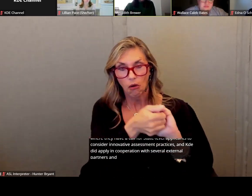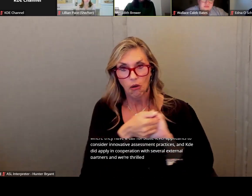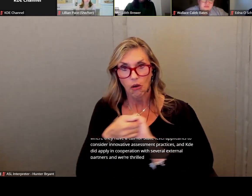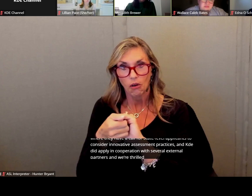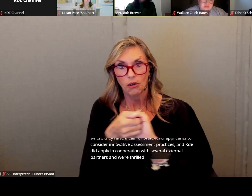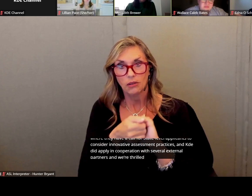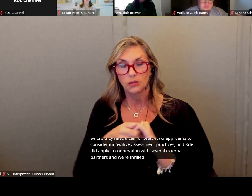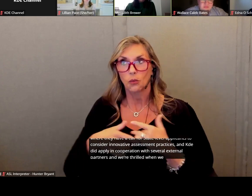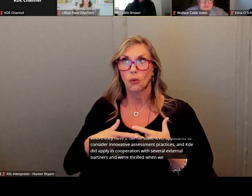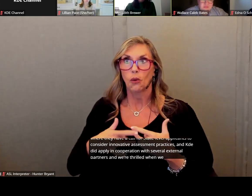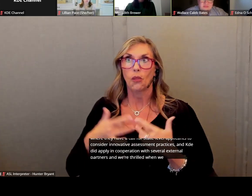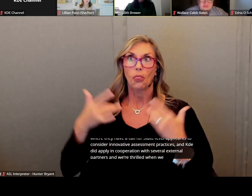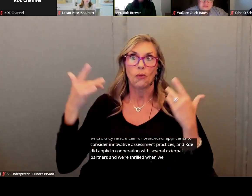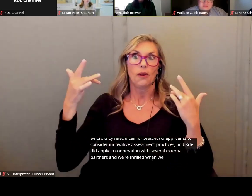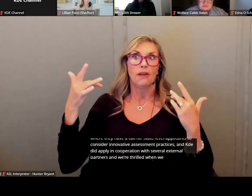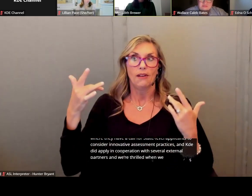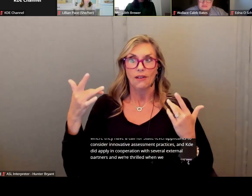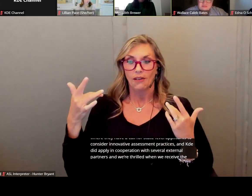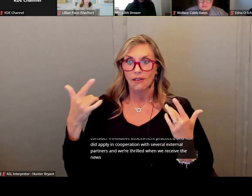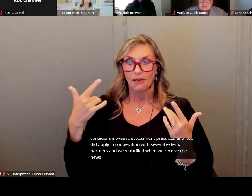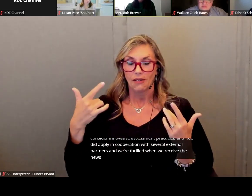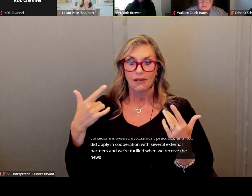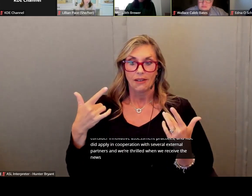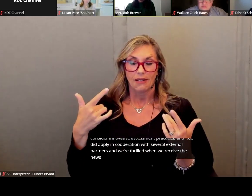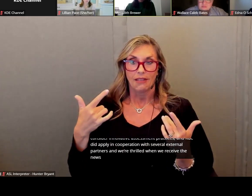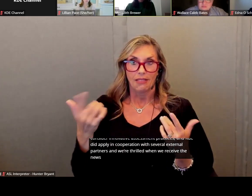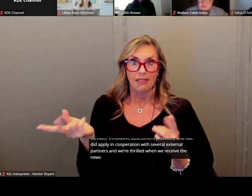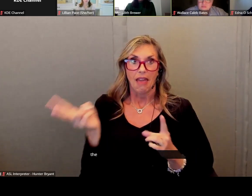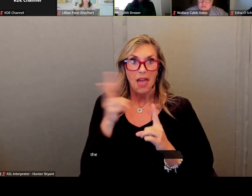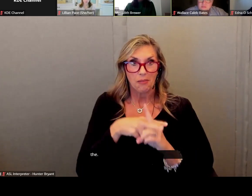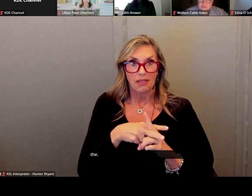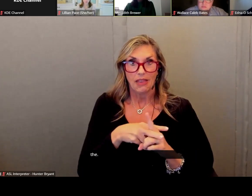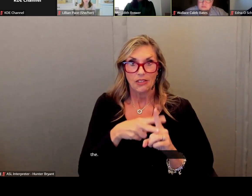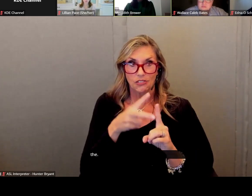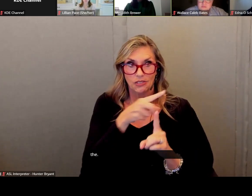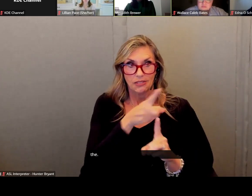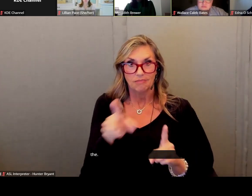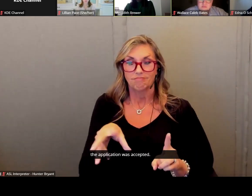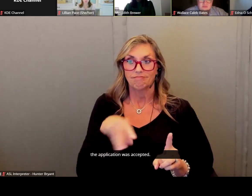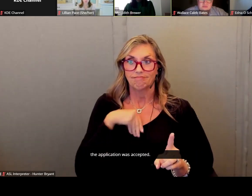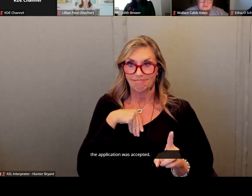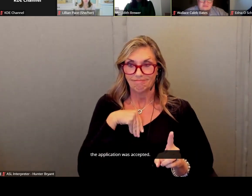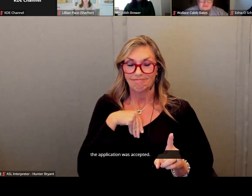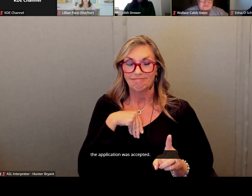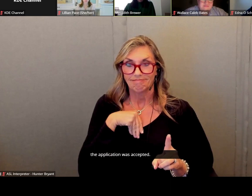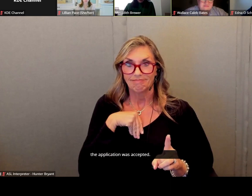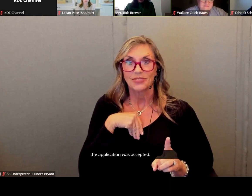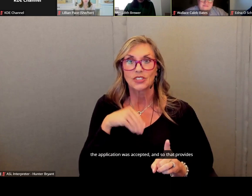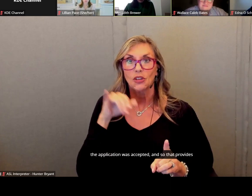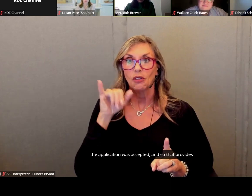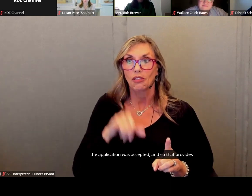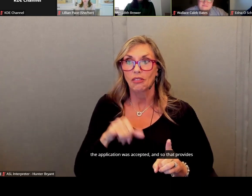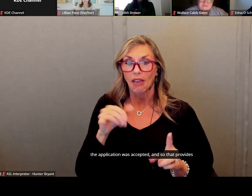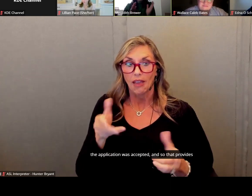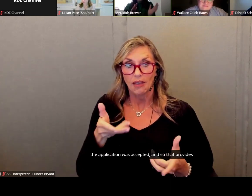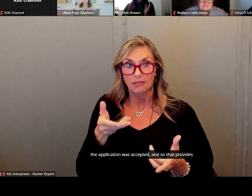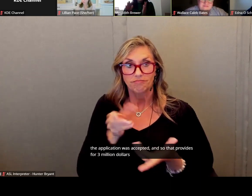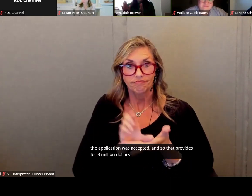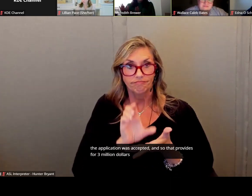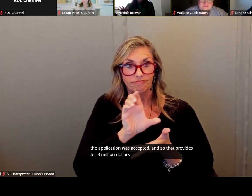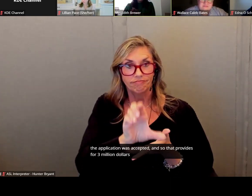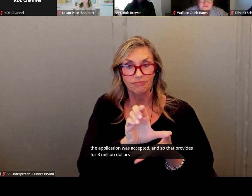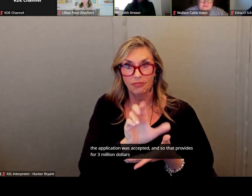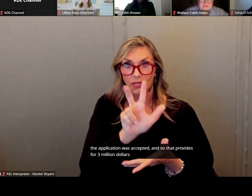received the news that the application was accepted. And so that provides for $3 million